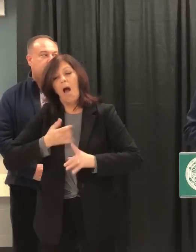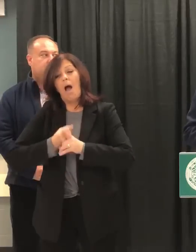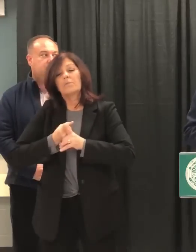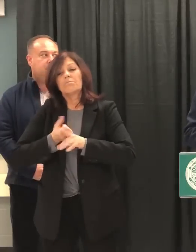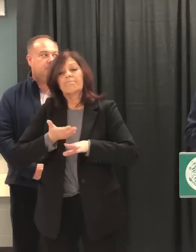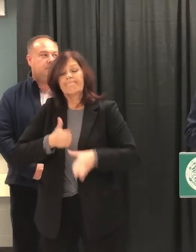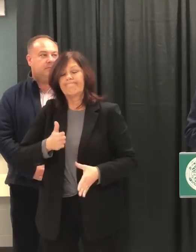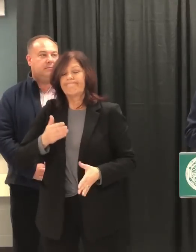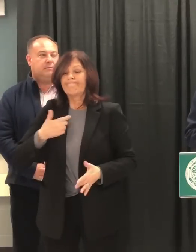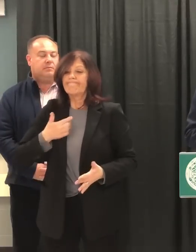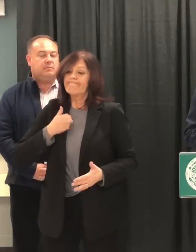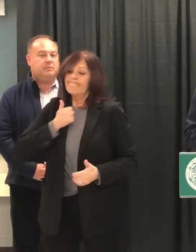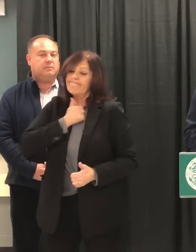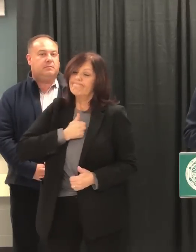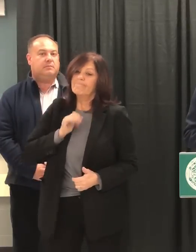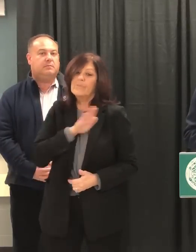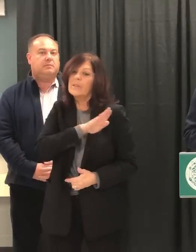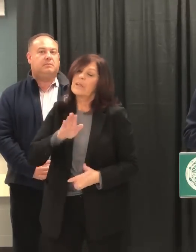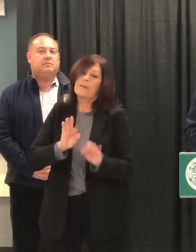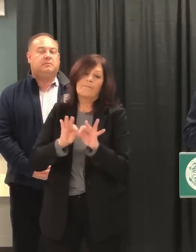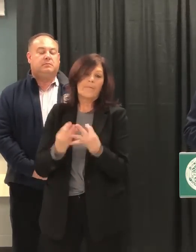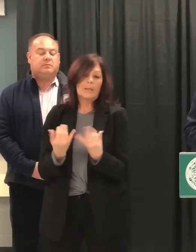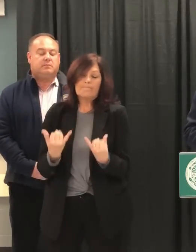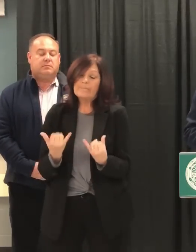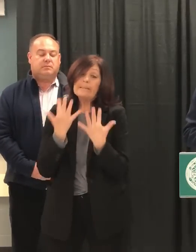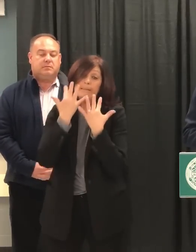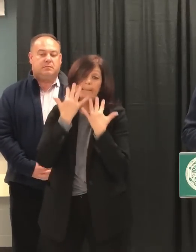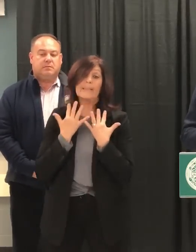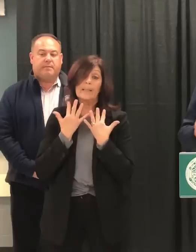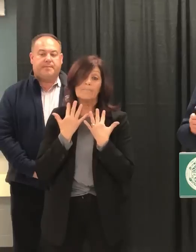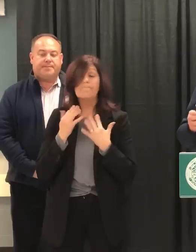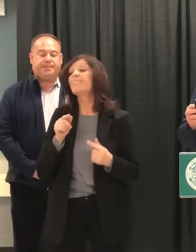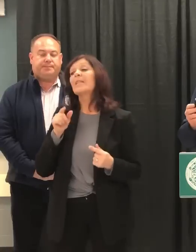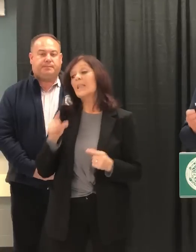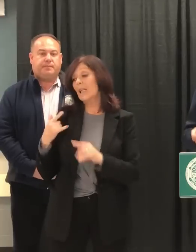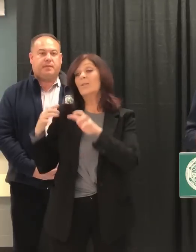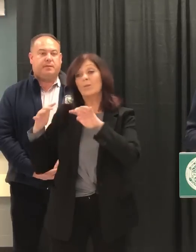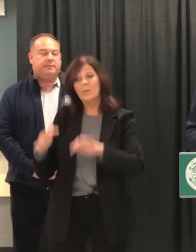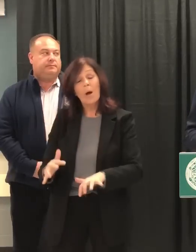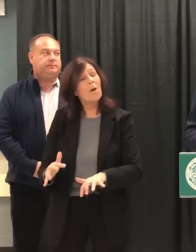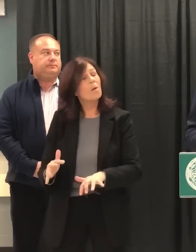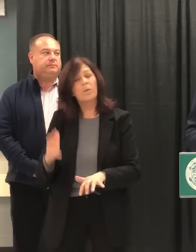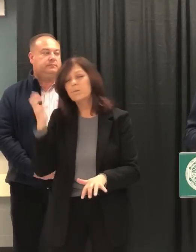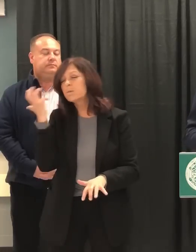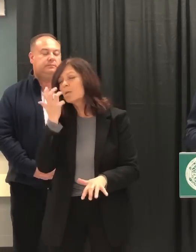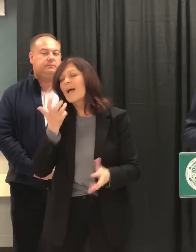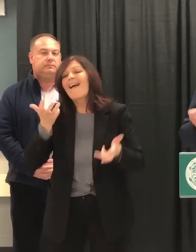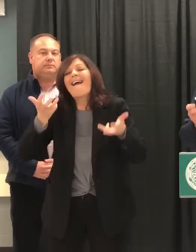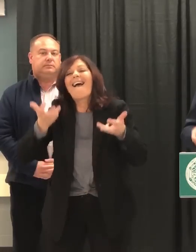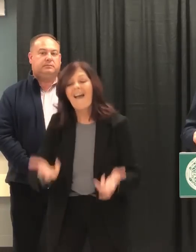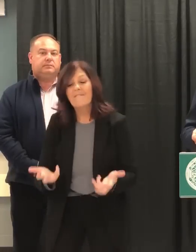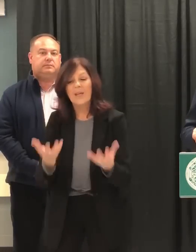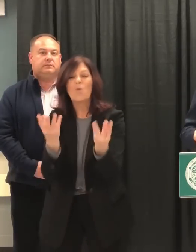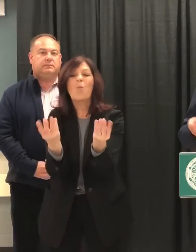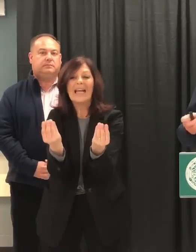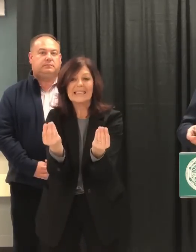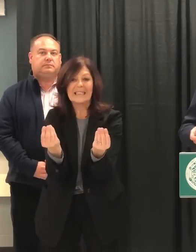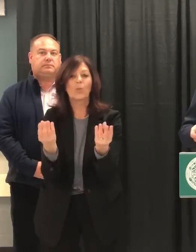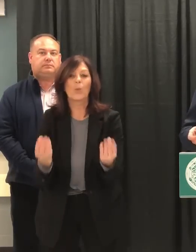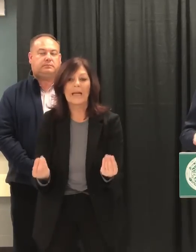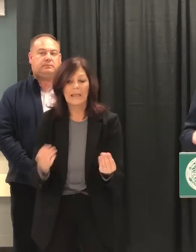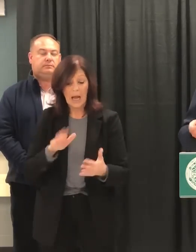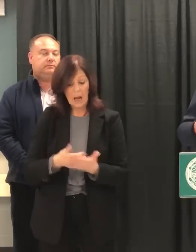my deepest condolences to their families at this very sad time. This snow is exceptionally heavy and wet, very wet. I came